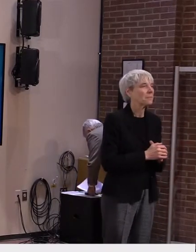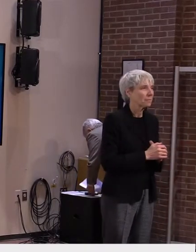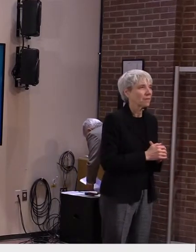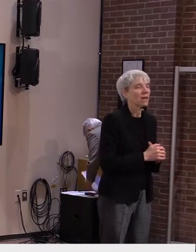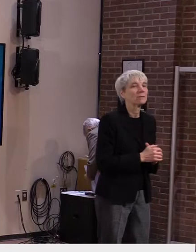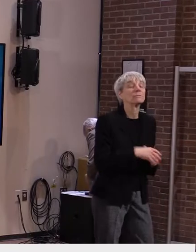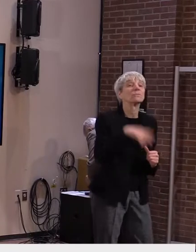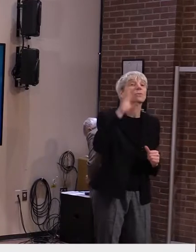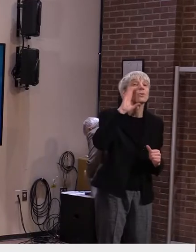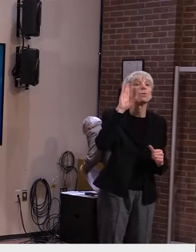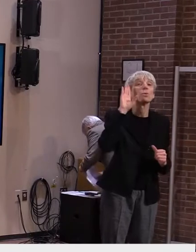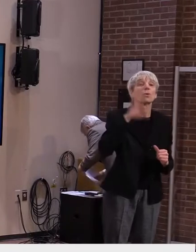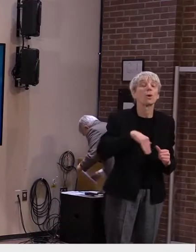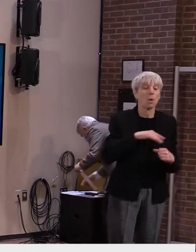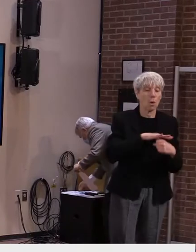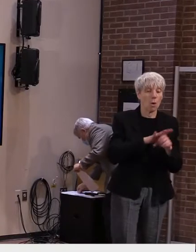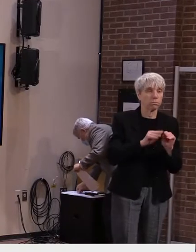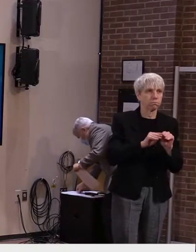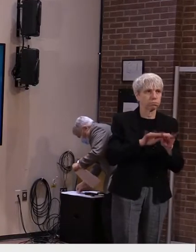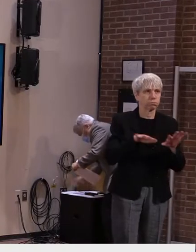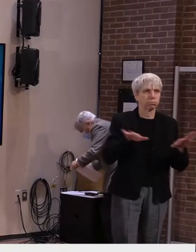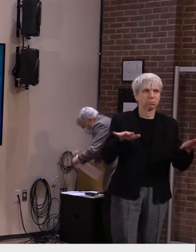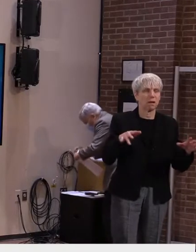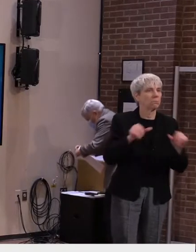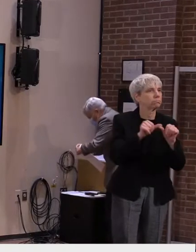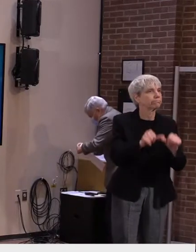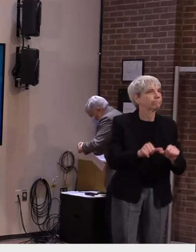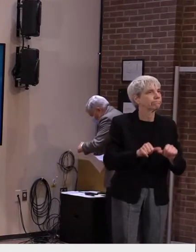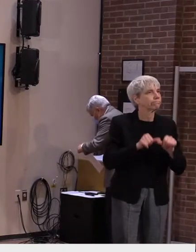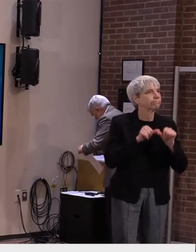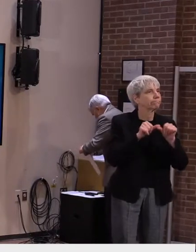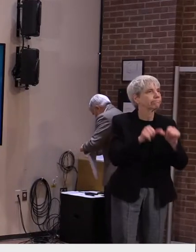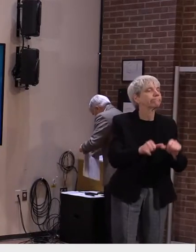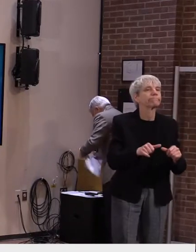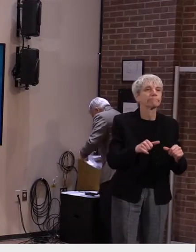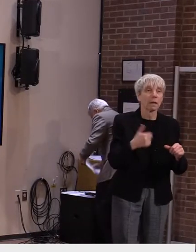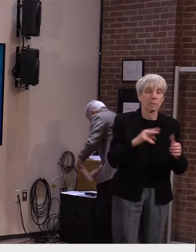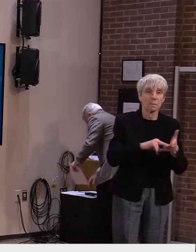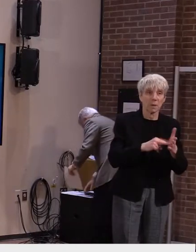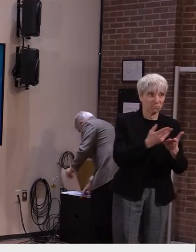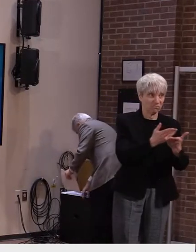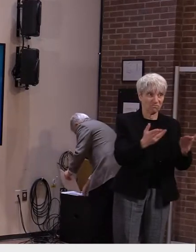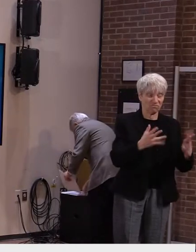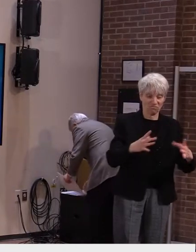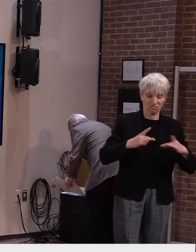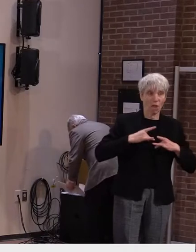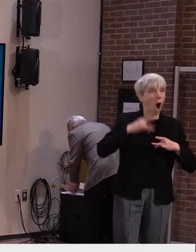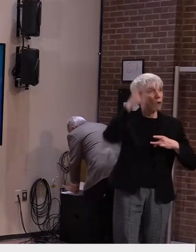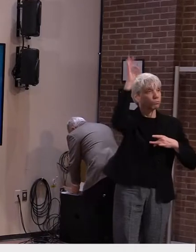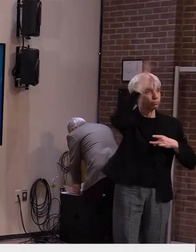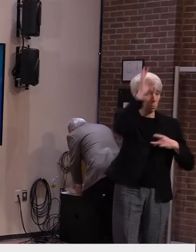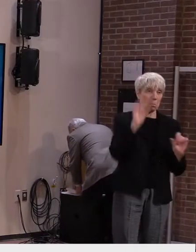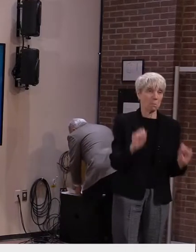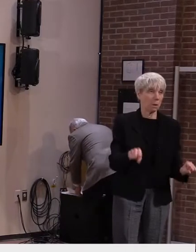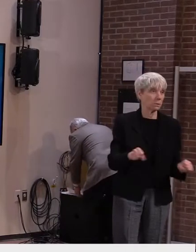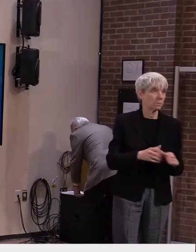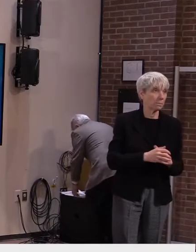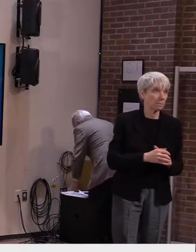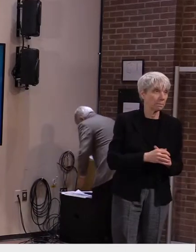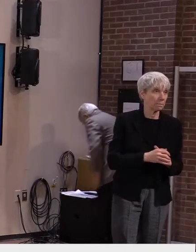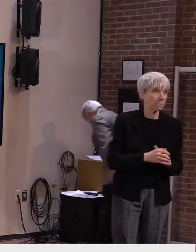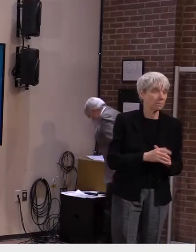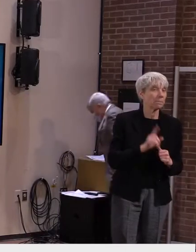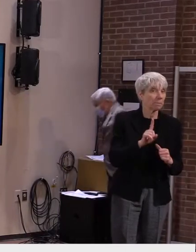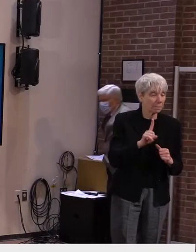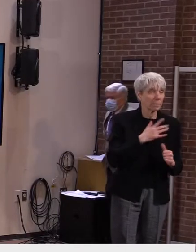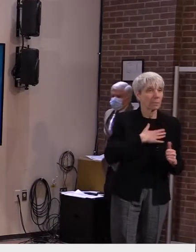know, COVID transmission is still high right now, which means you could have the virus and not know it. So please remember,